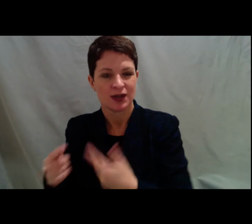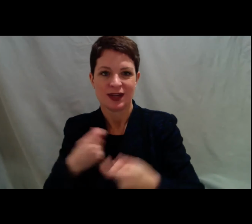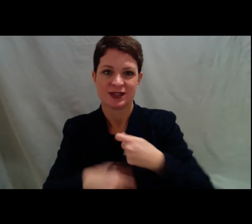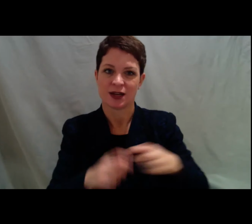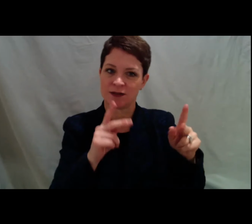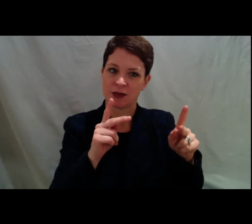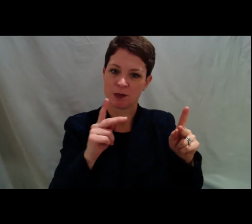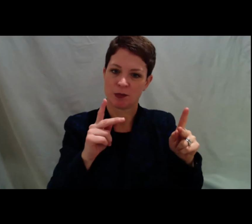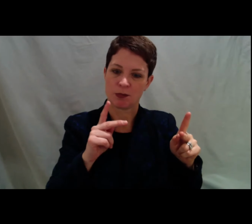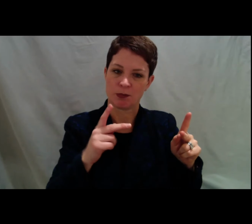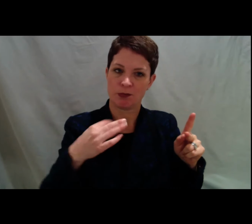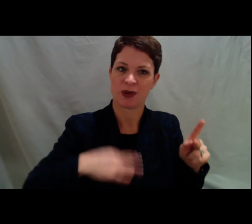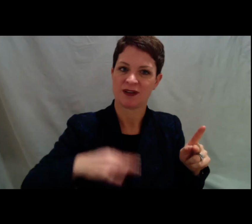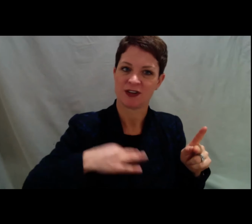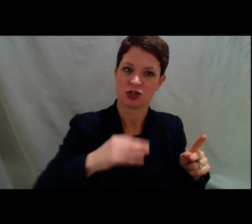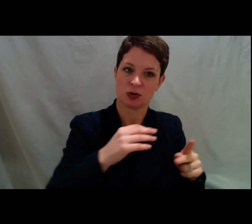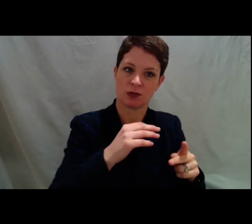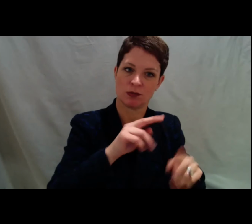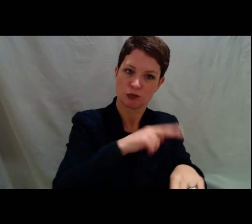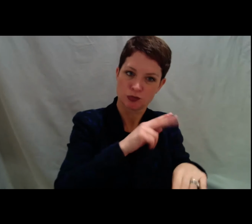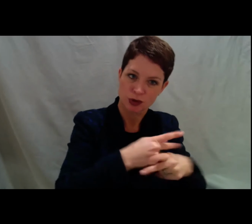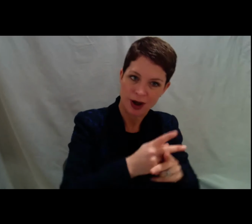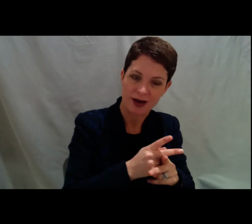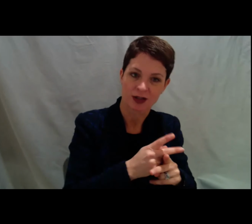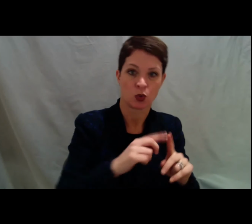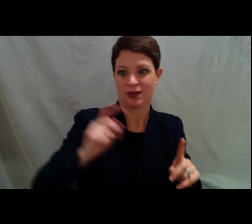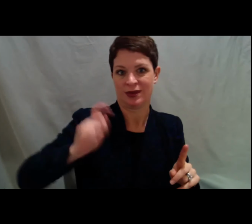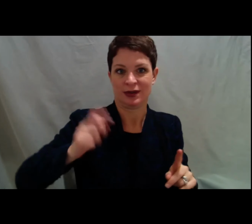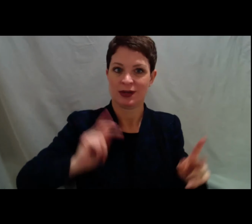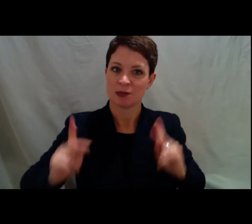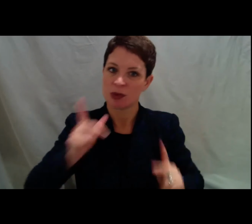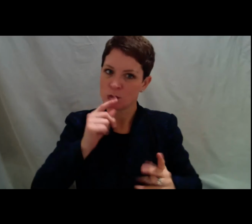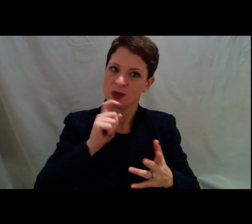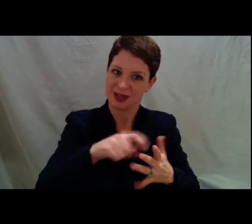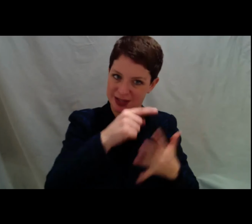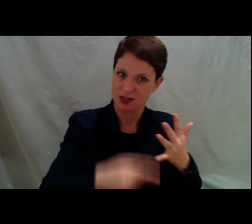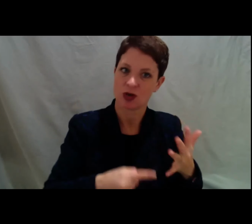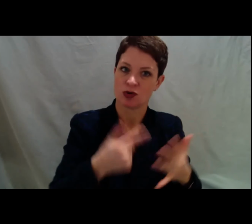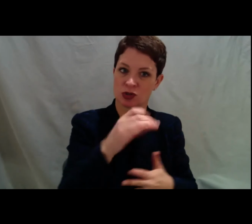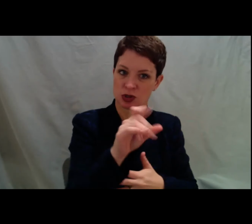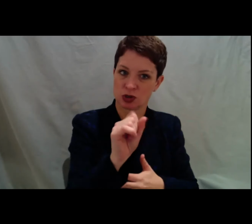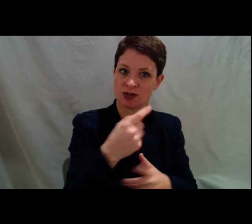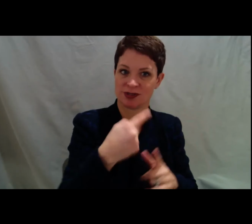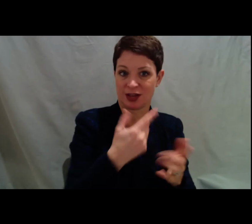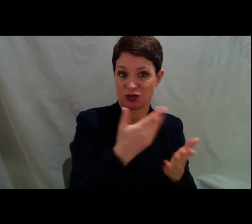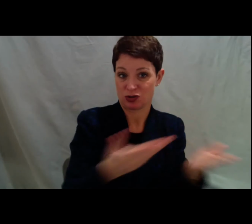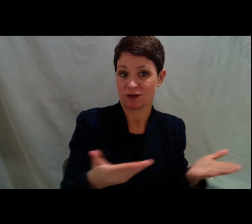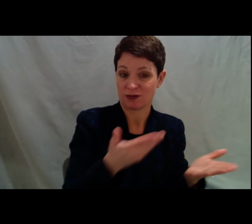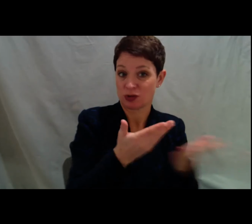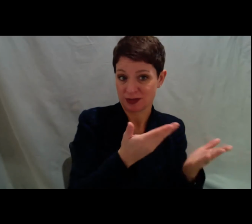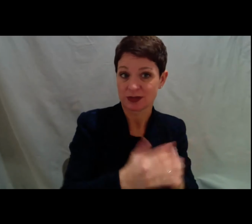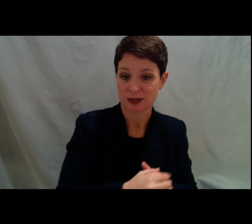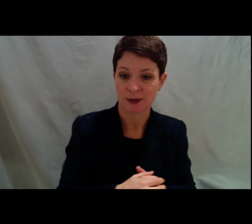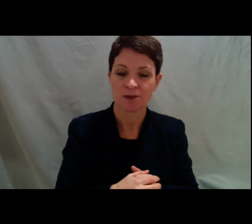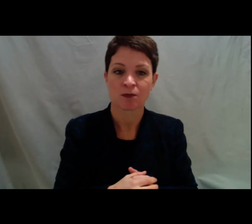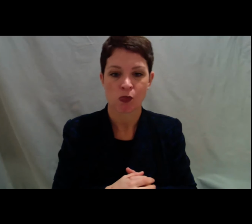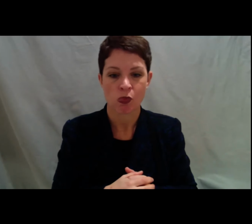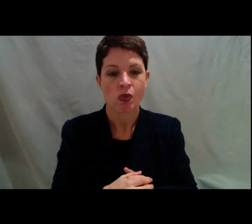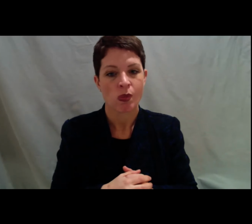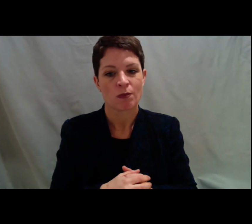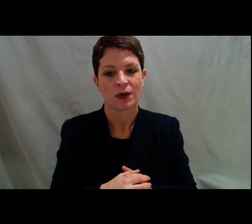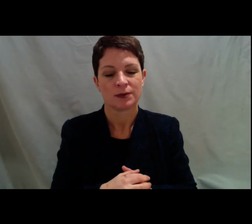beneficial nature of the product, let alone the needs of people who need those goods and services. I think that that explains why